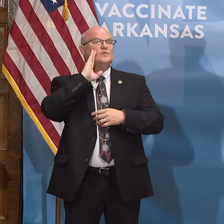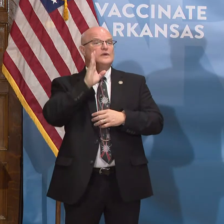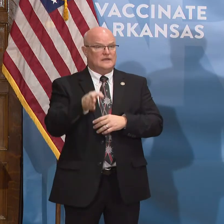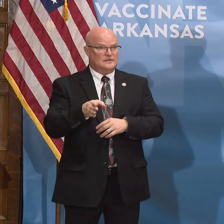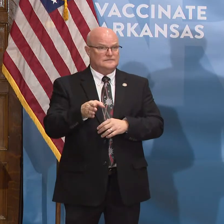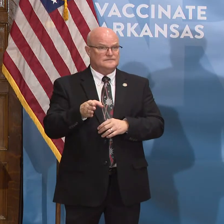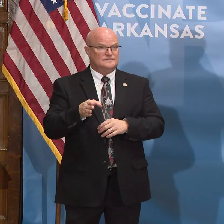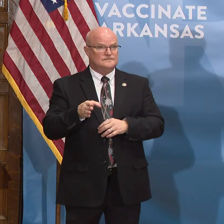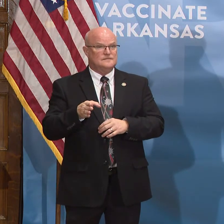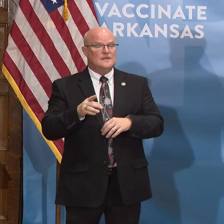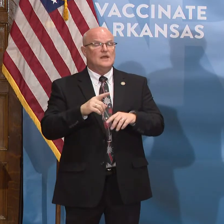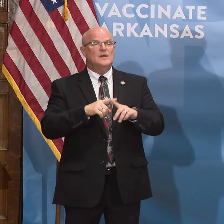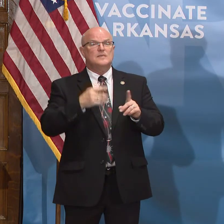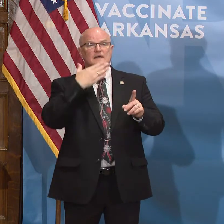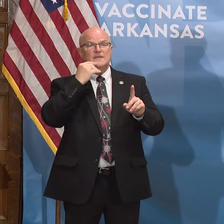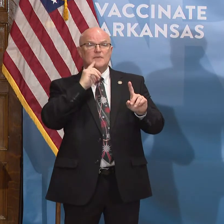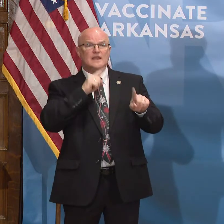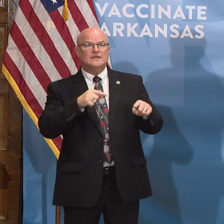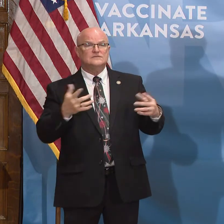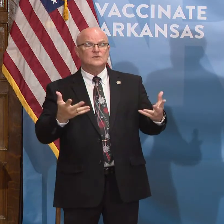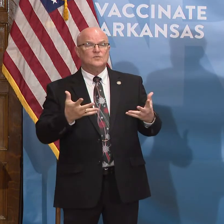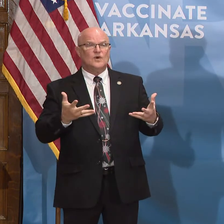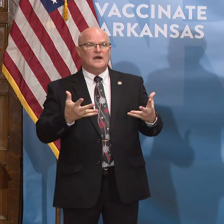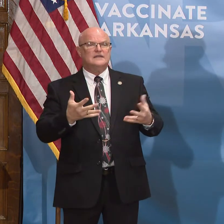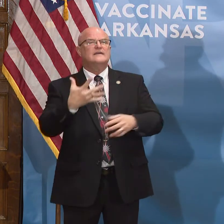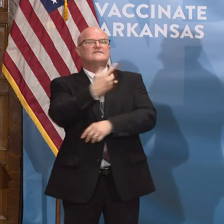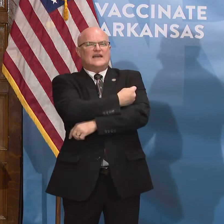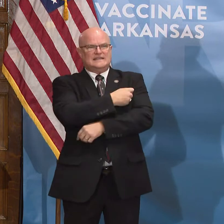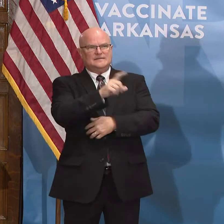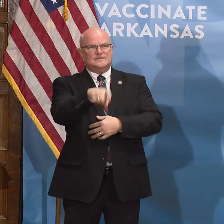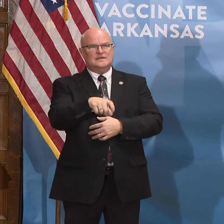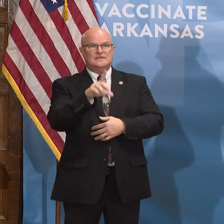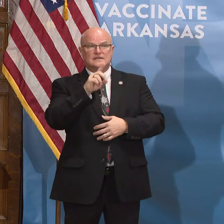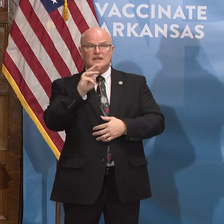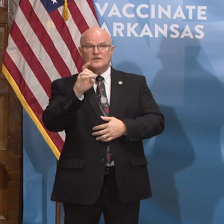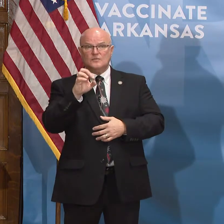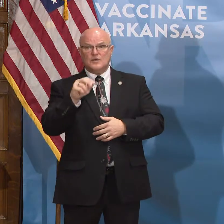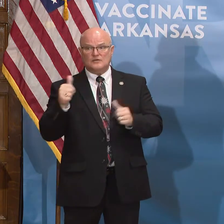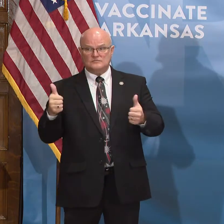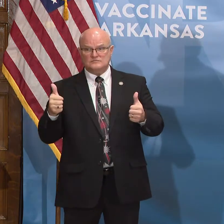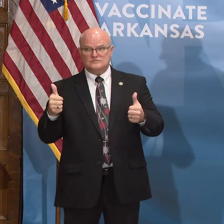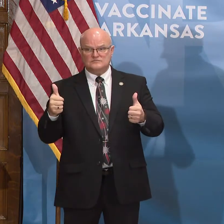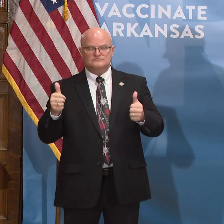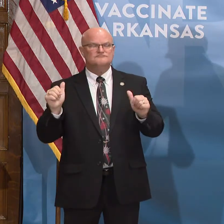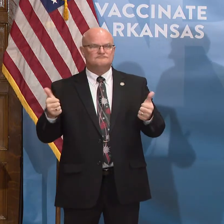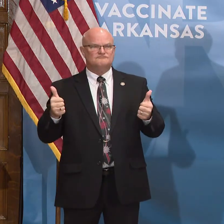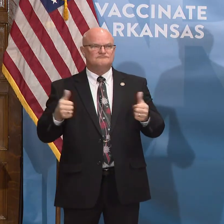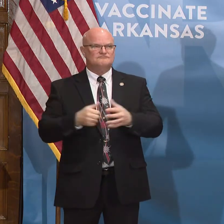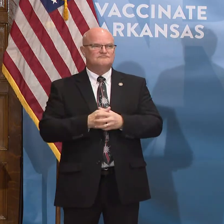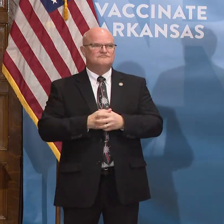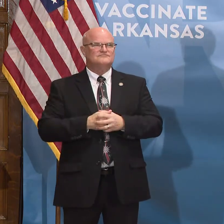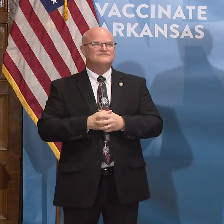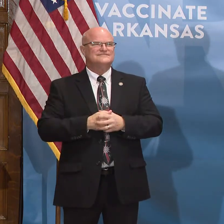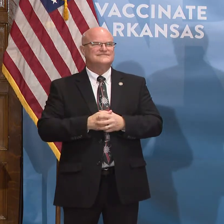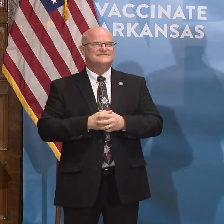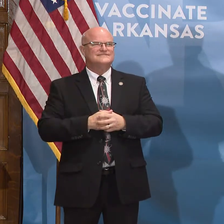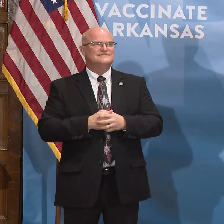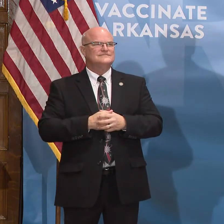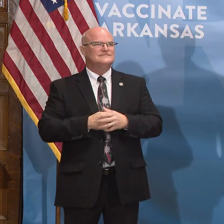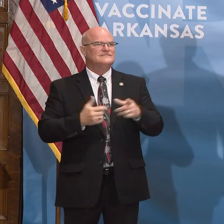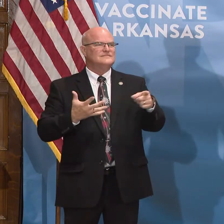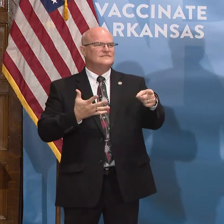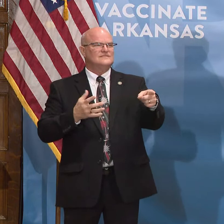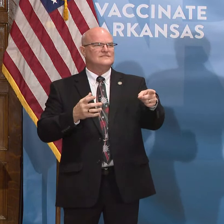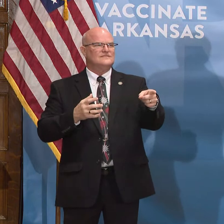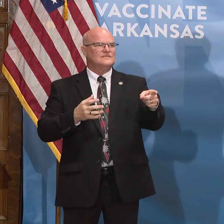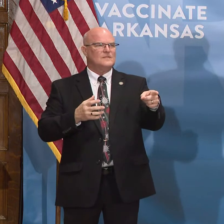will. But the better answer is let's get vaccinated. Dr. Romero, you good? I'm very good. And yes, ma'am.